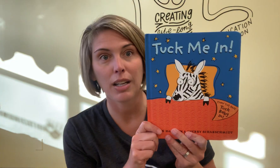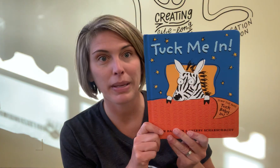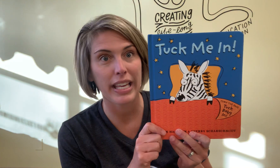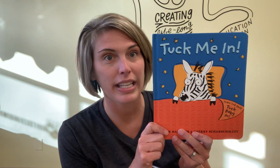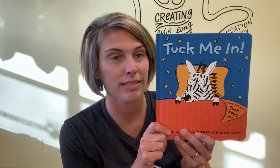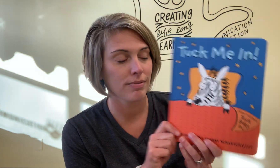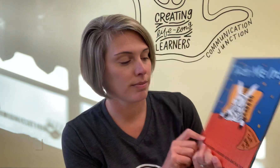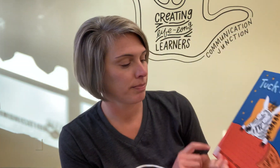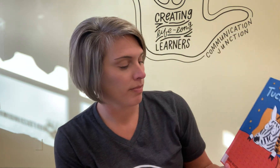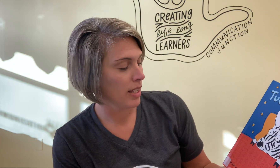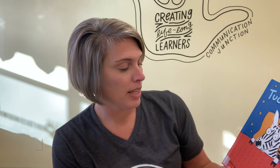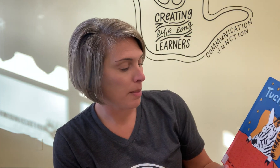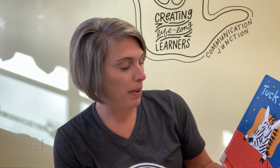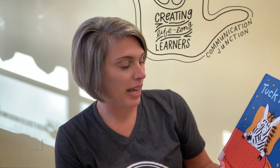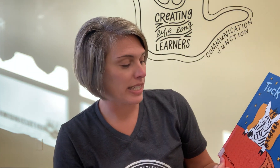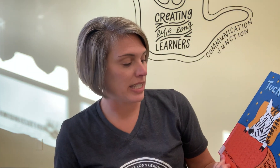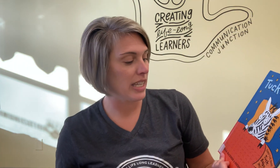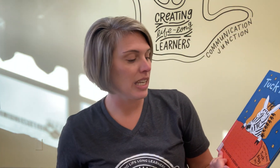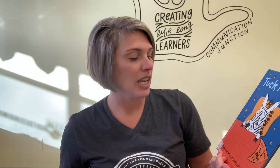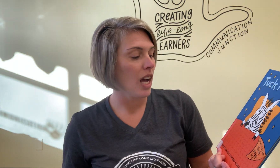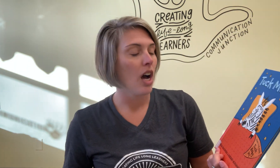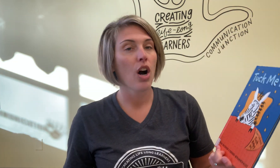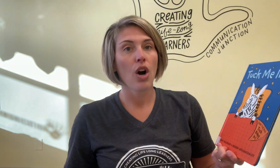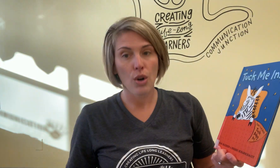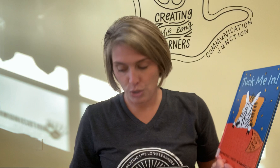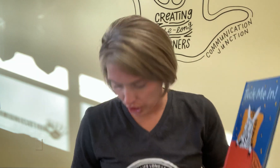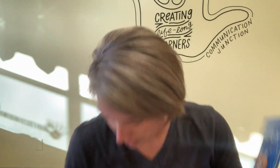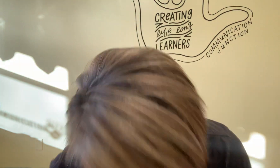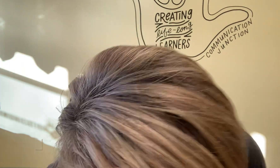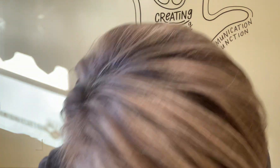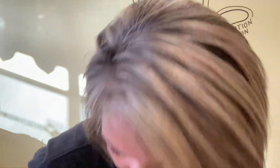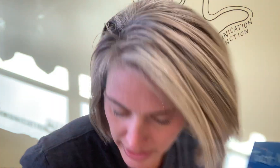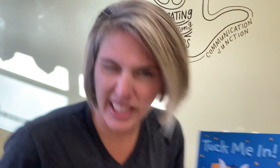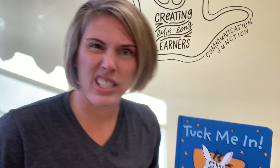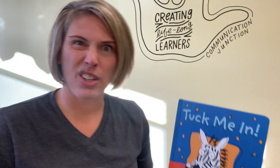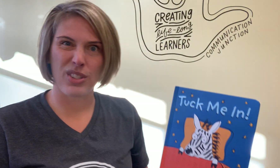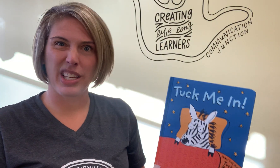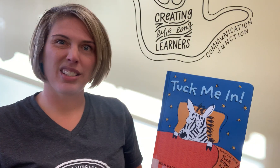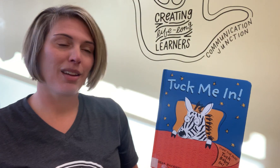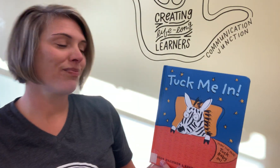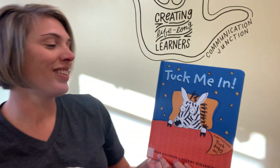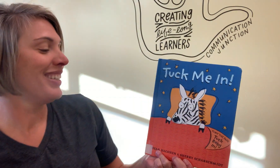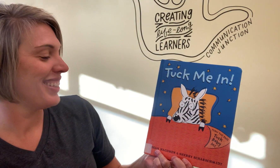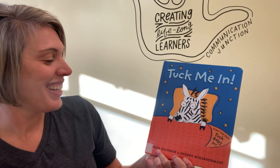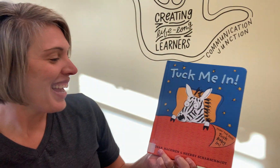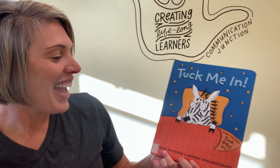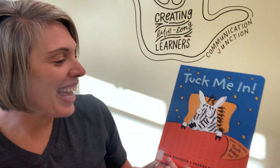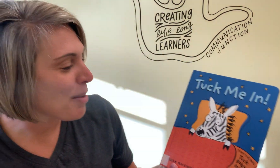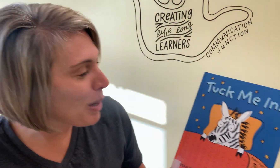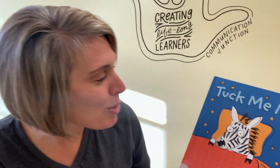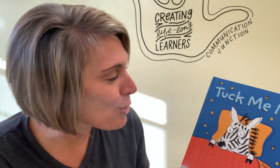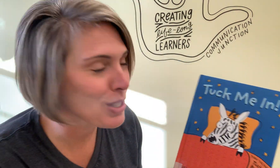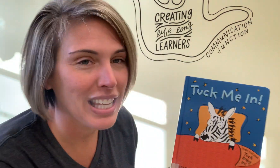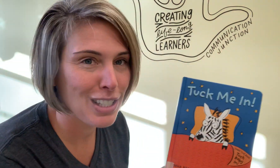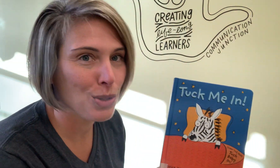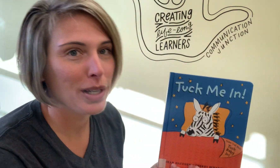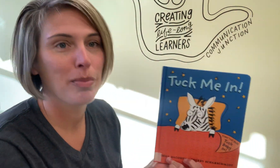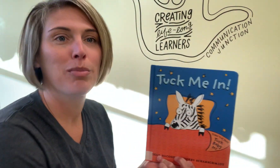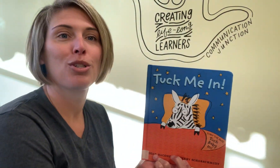Me In by Dean Hochin. I think that's how you say his name. And the publisher is Candlewick Publishers